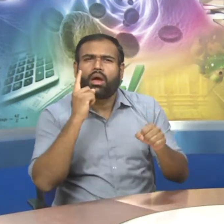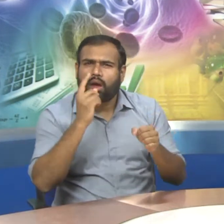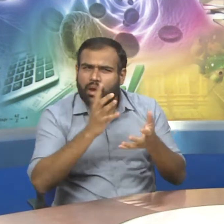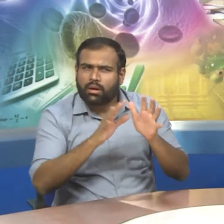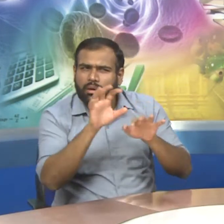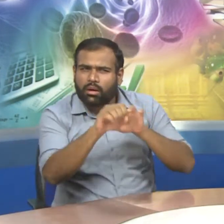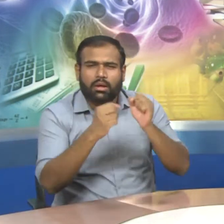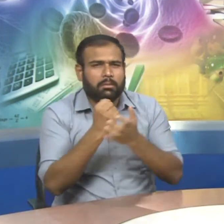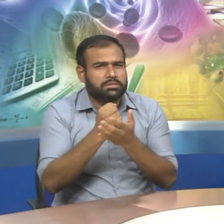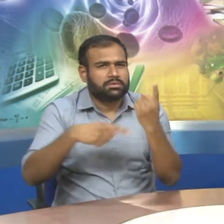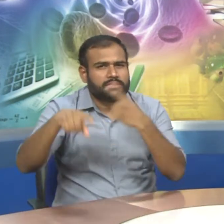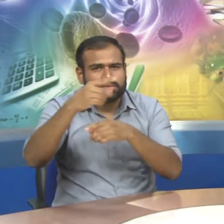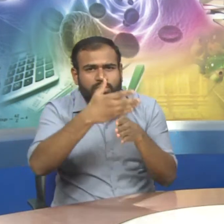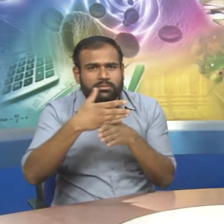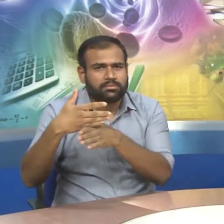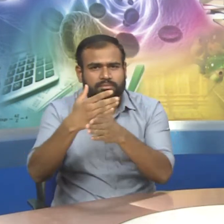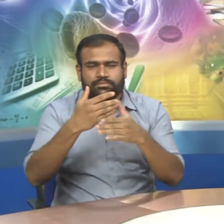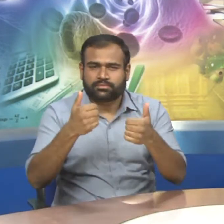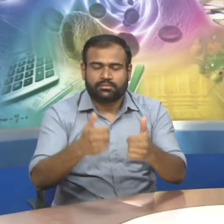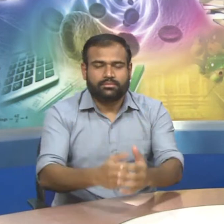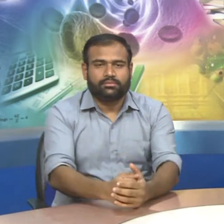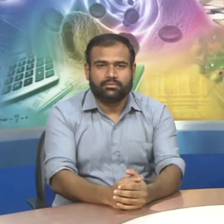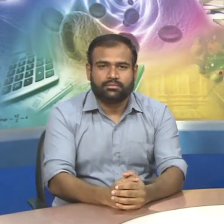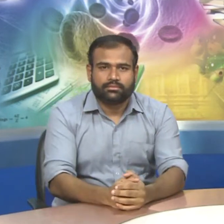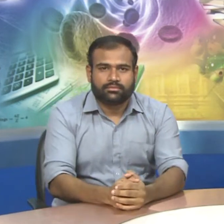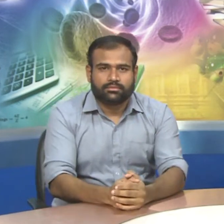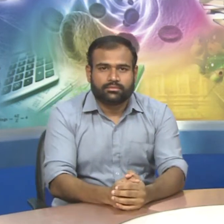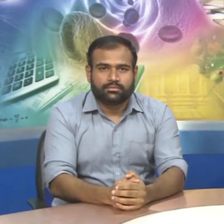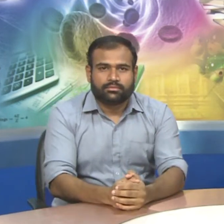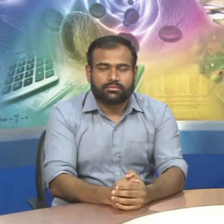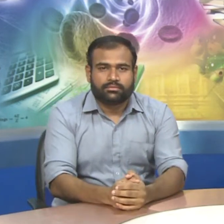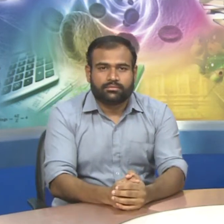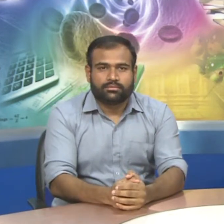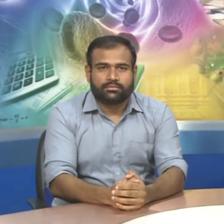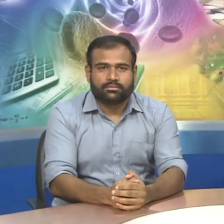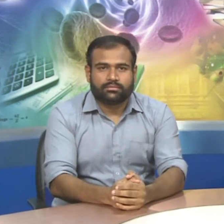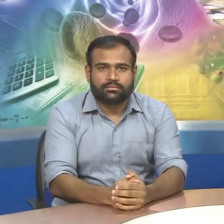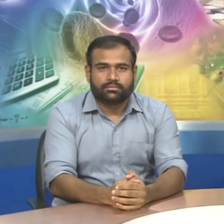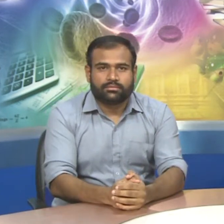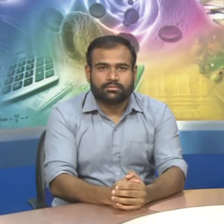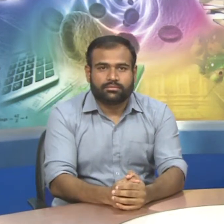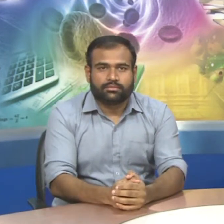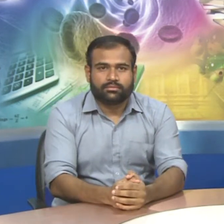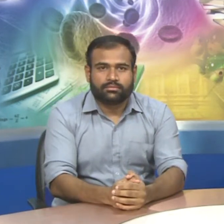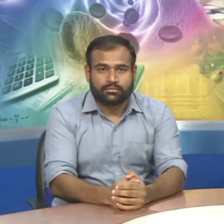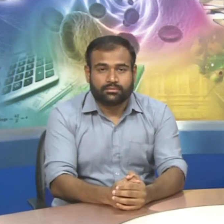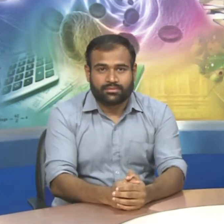So you need to practice more with your friends.